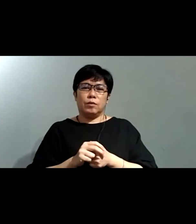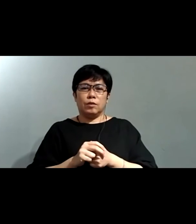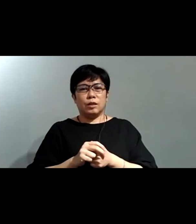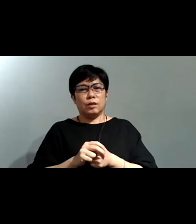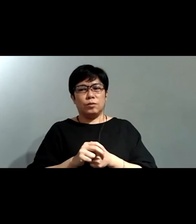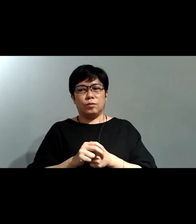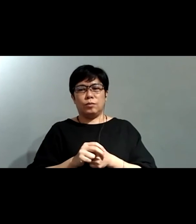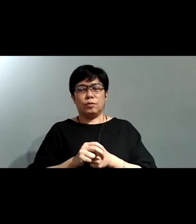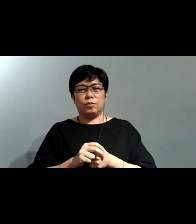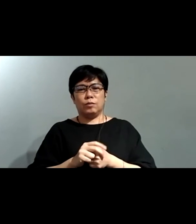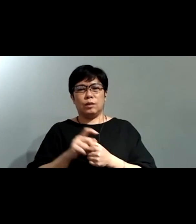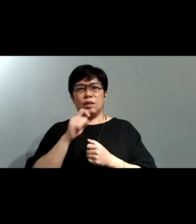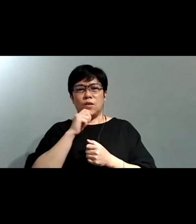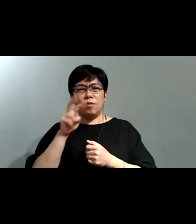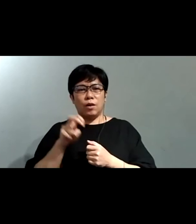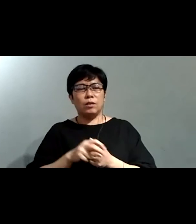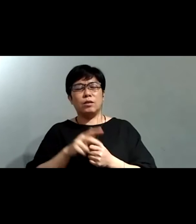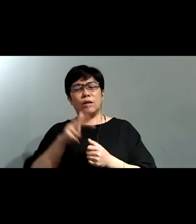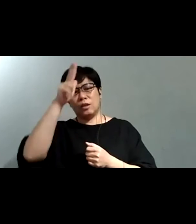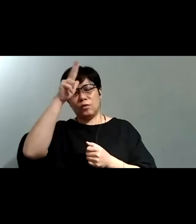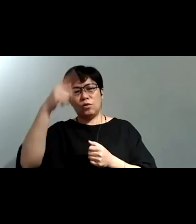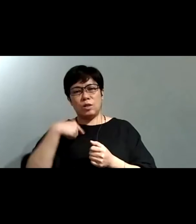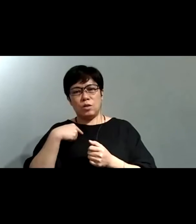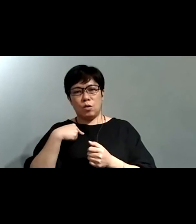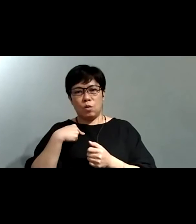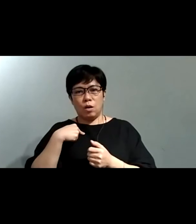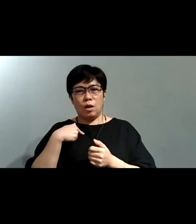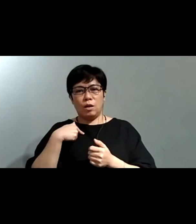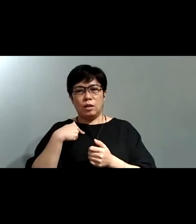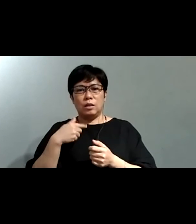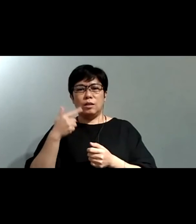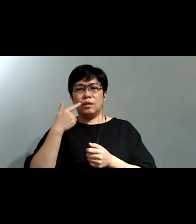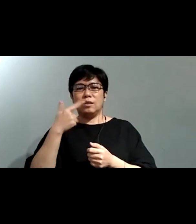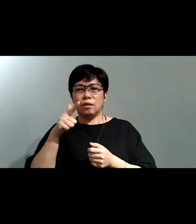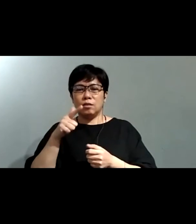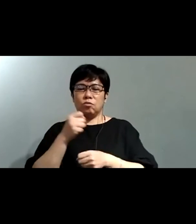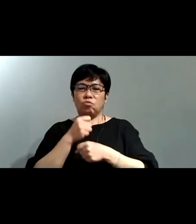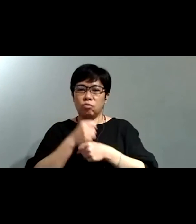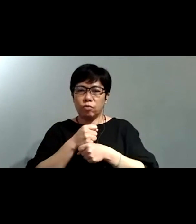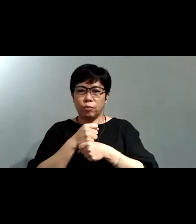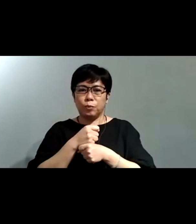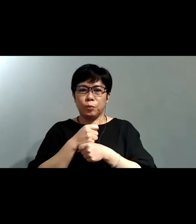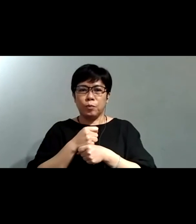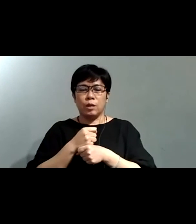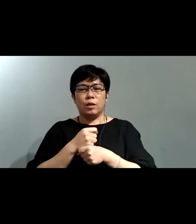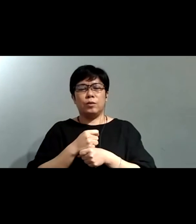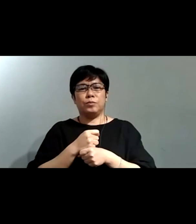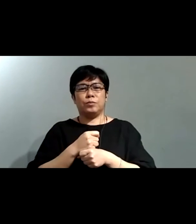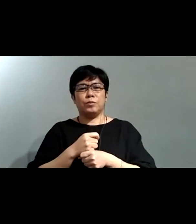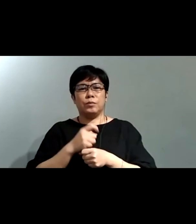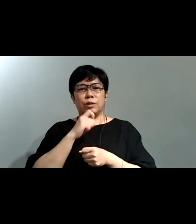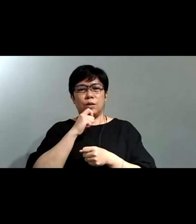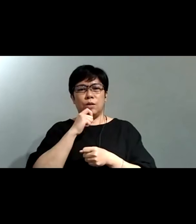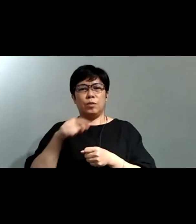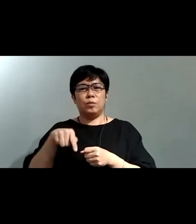objective, it is mostly rejected or doubted by the publics. That make it impossible or